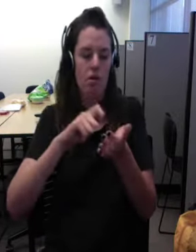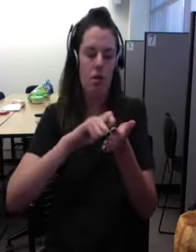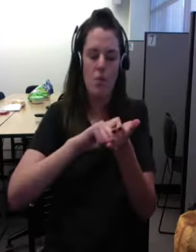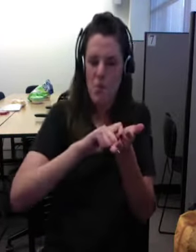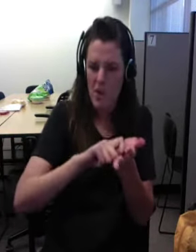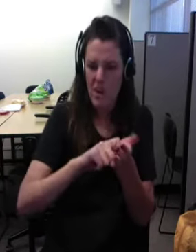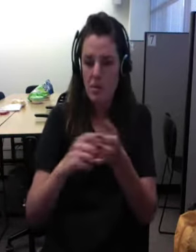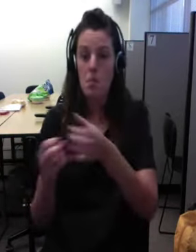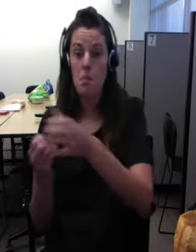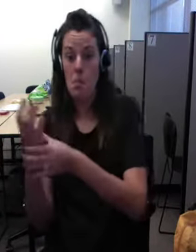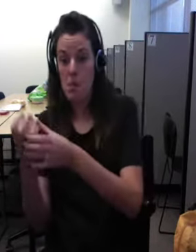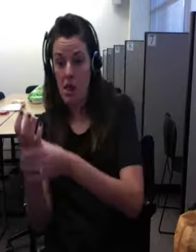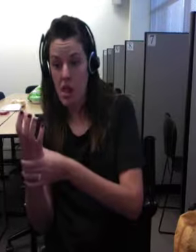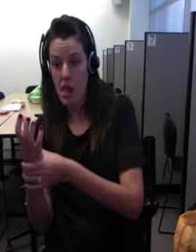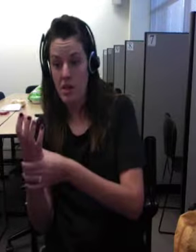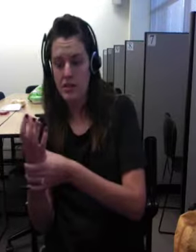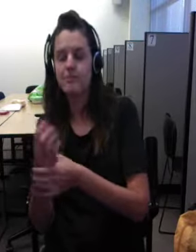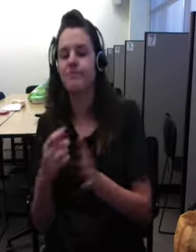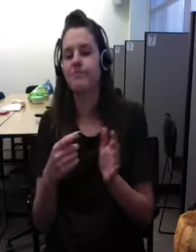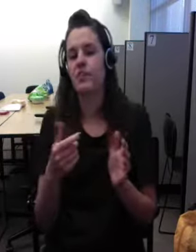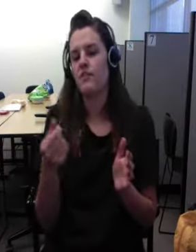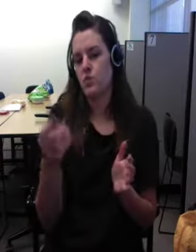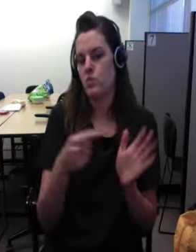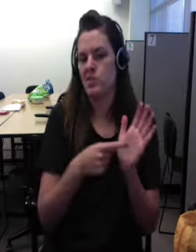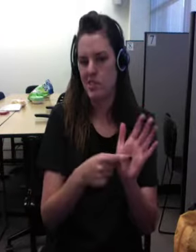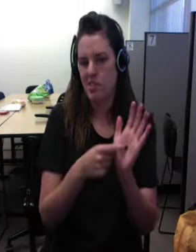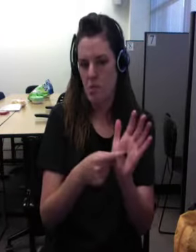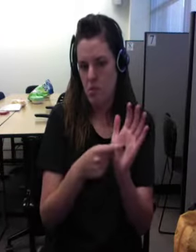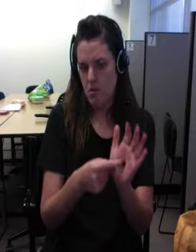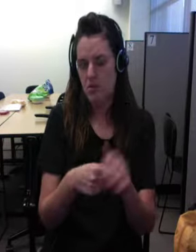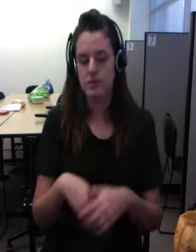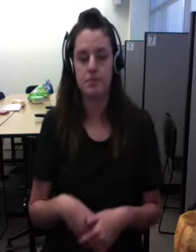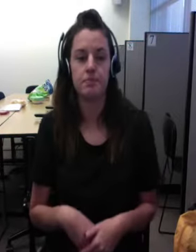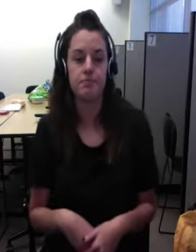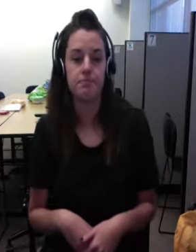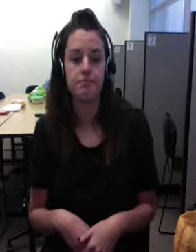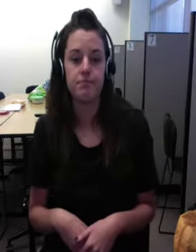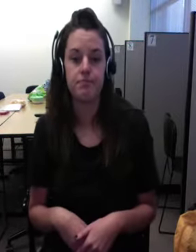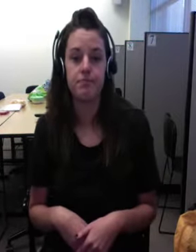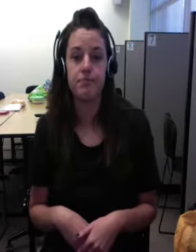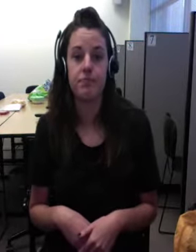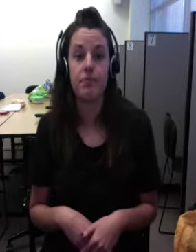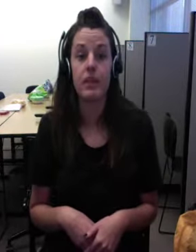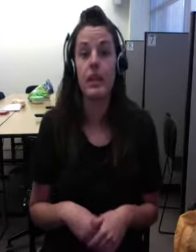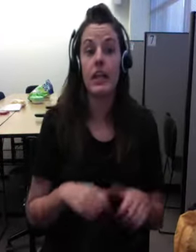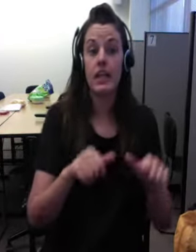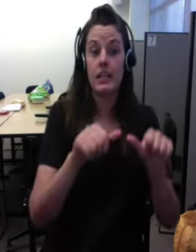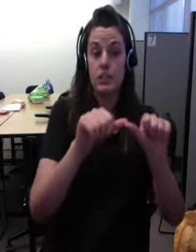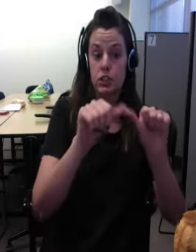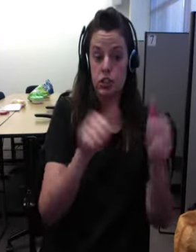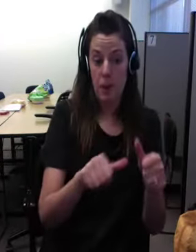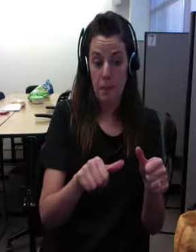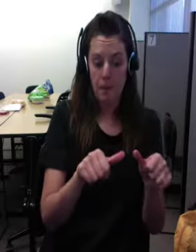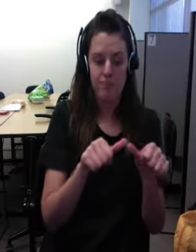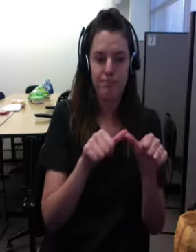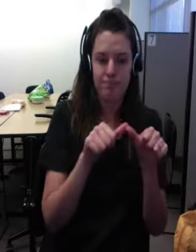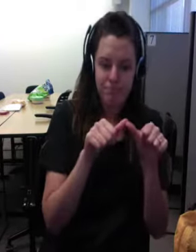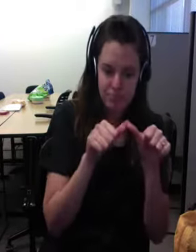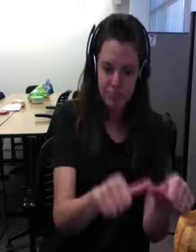all examples of solid objects. A solid object has a definite shape that doesn't change when you move it or put